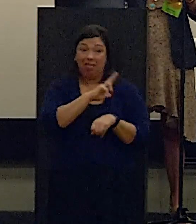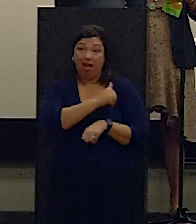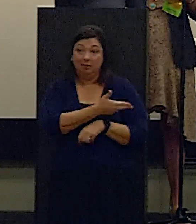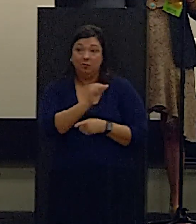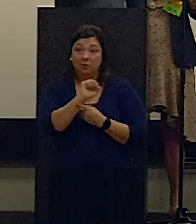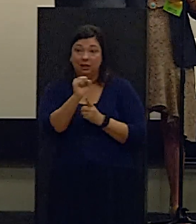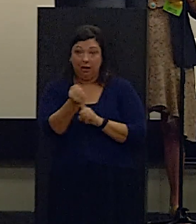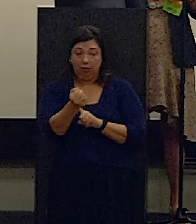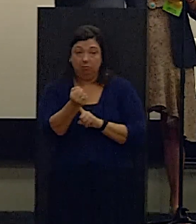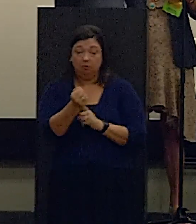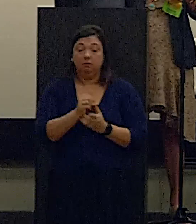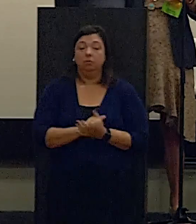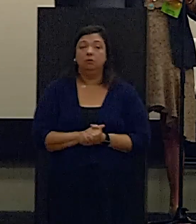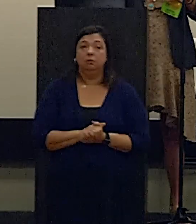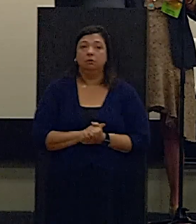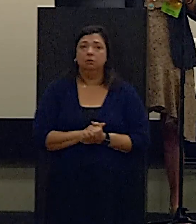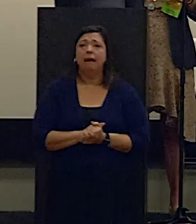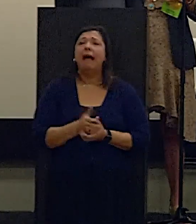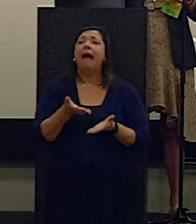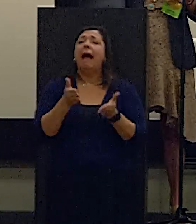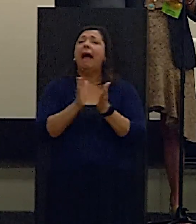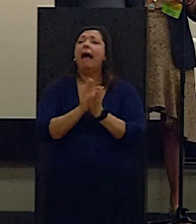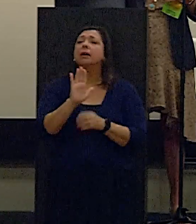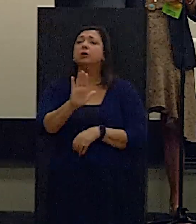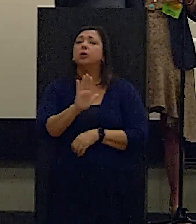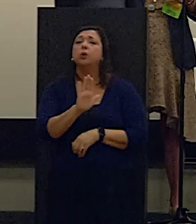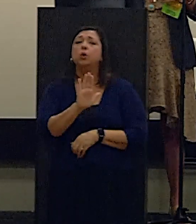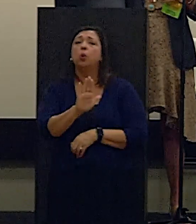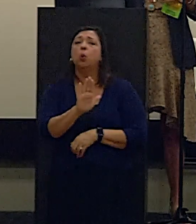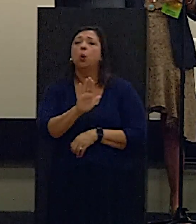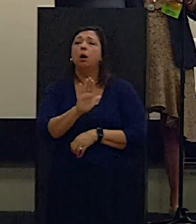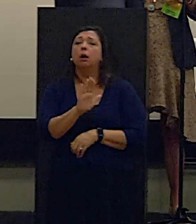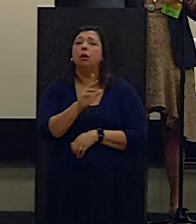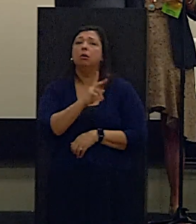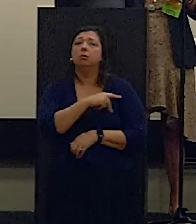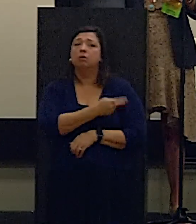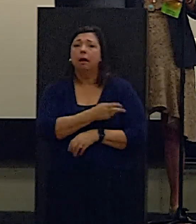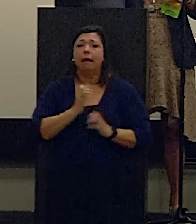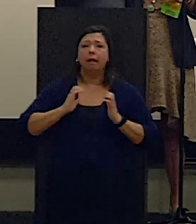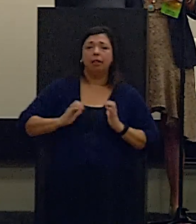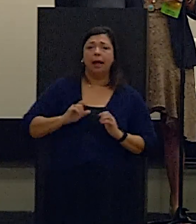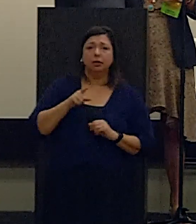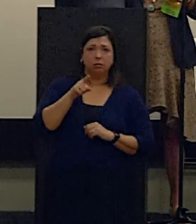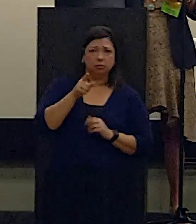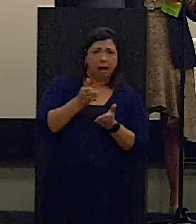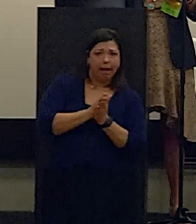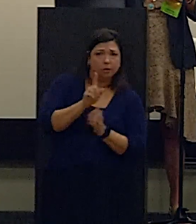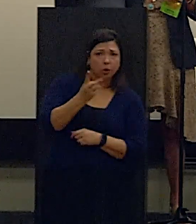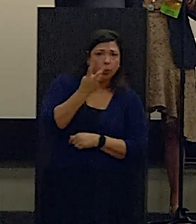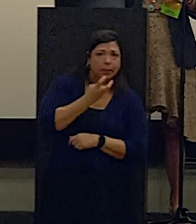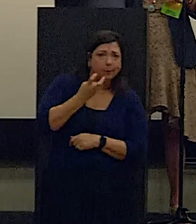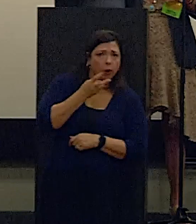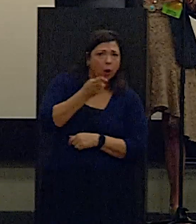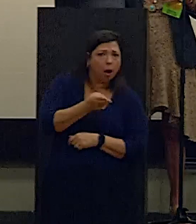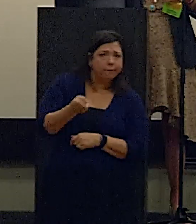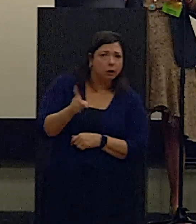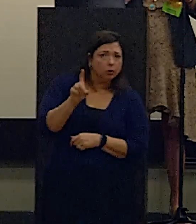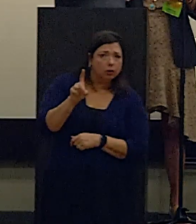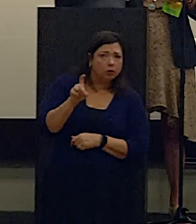setting. Ask your patient, ask your clients, are you a lip reader? Are you hard of